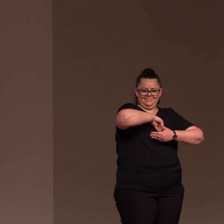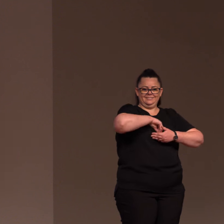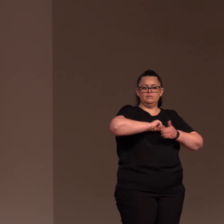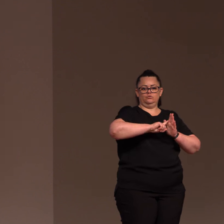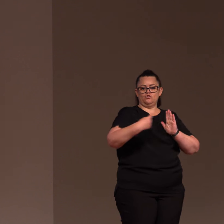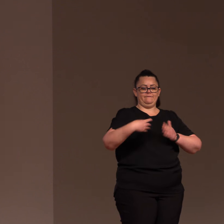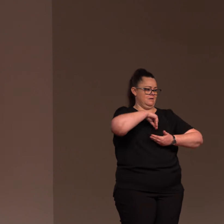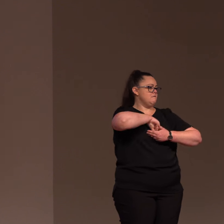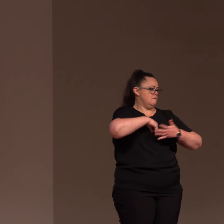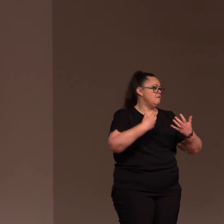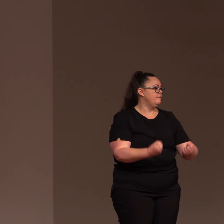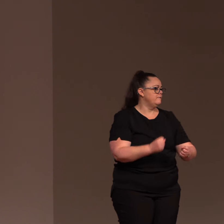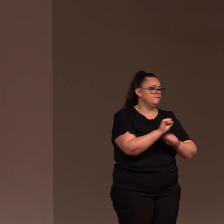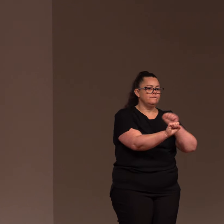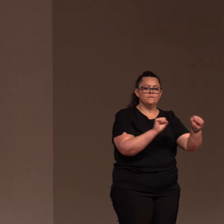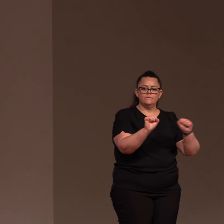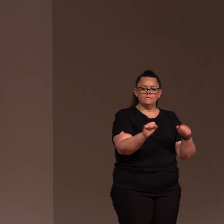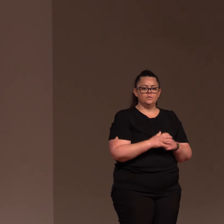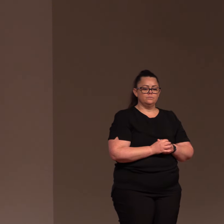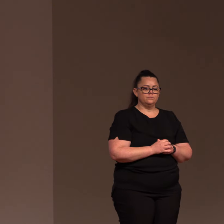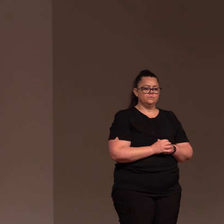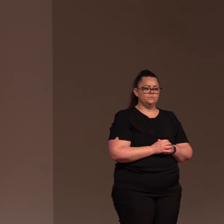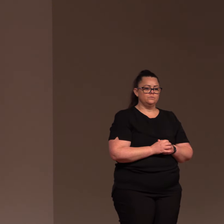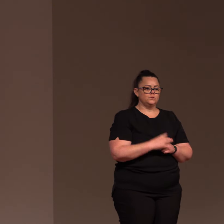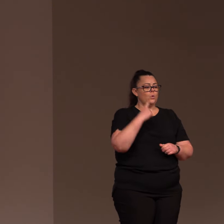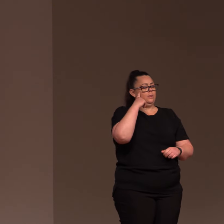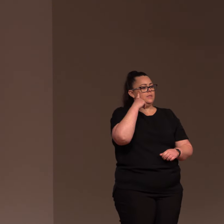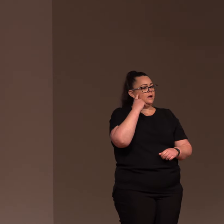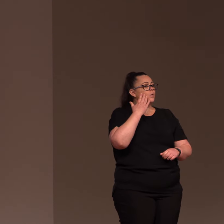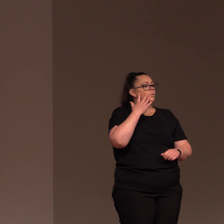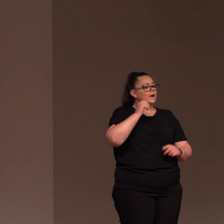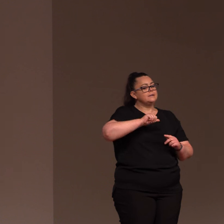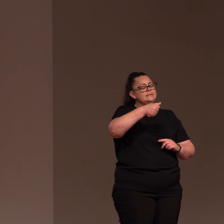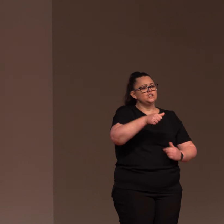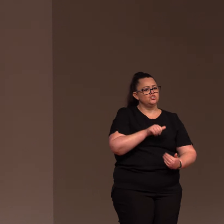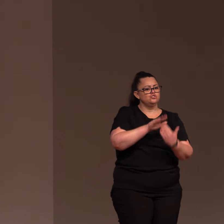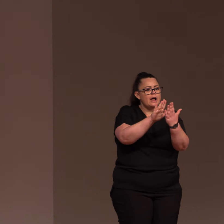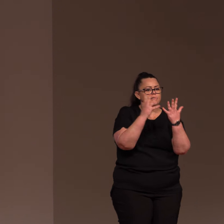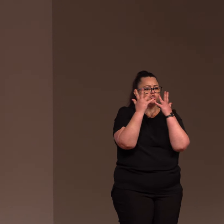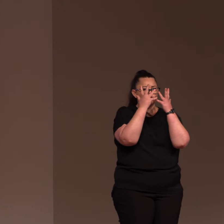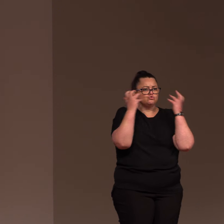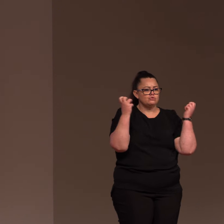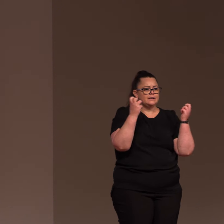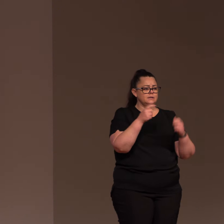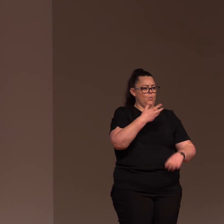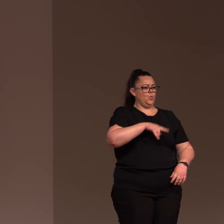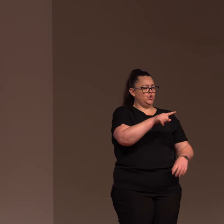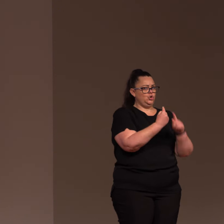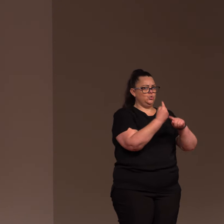time you're up against a huge challenge or a lot of stress, just remember that those things stay with